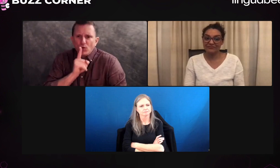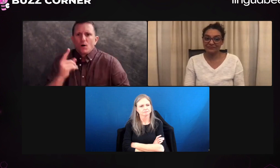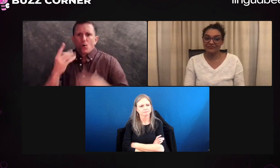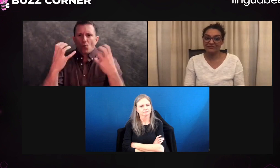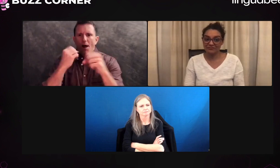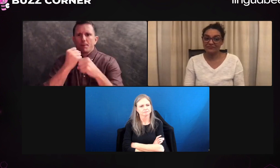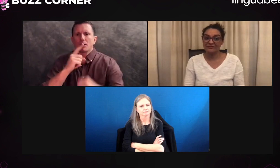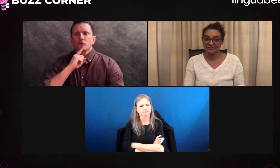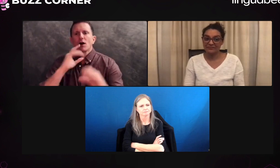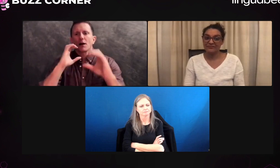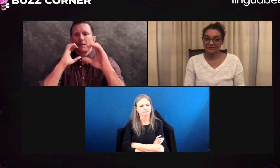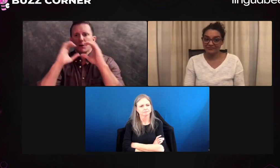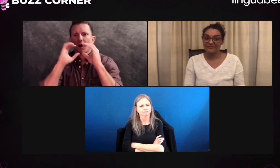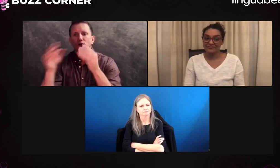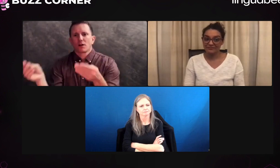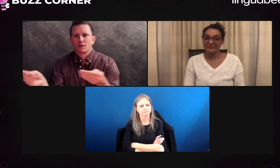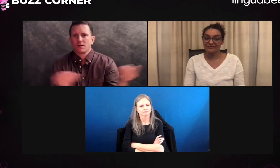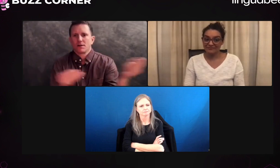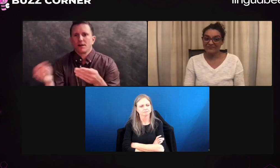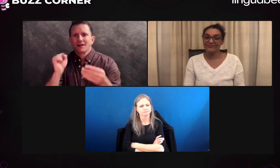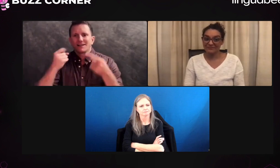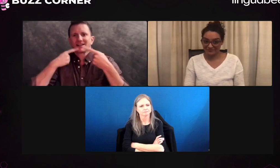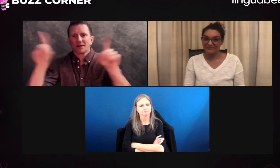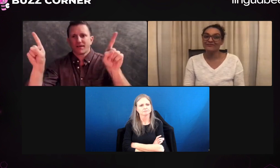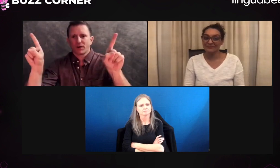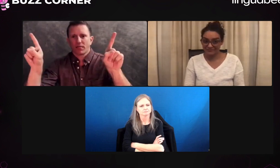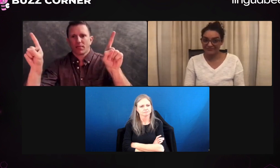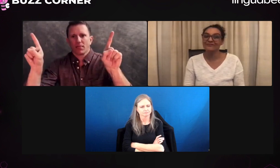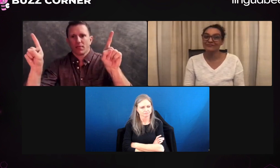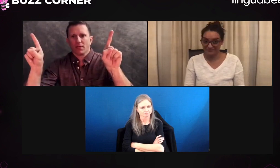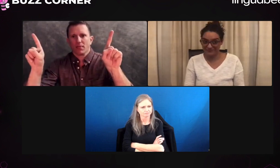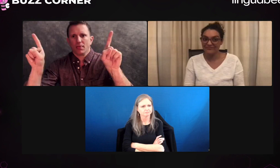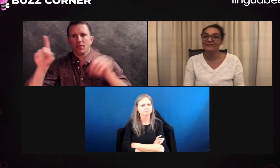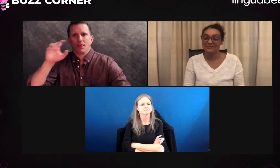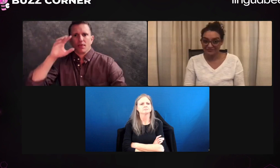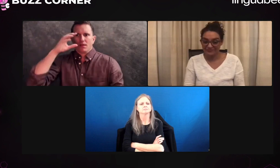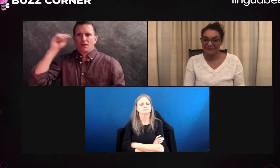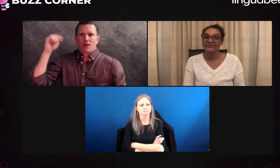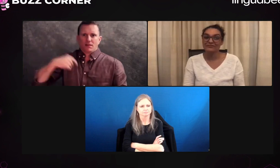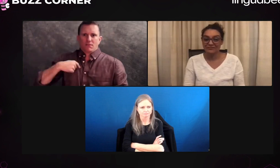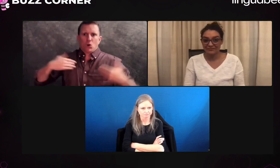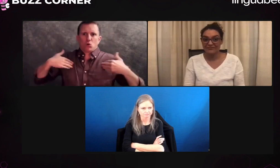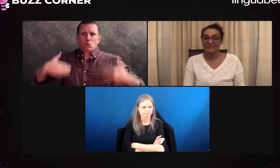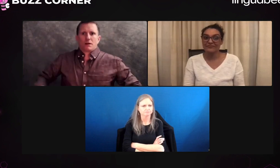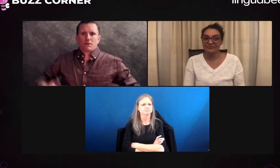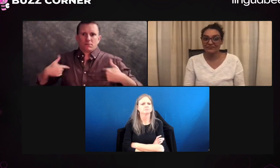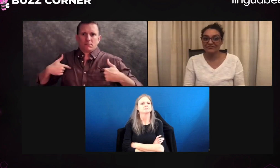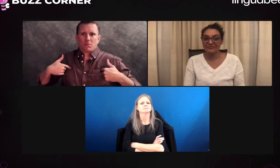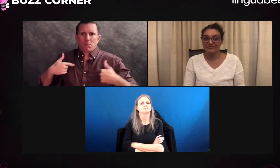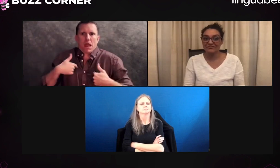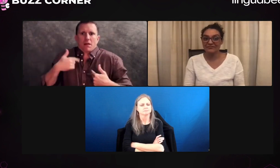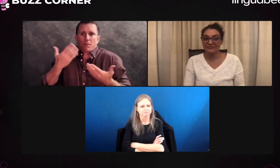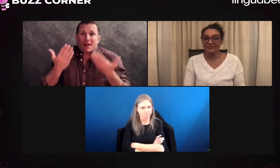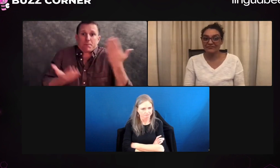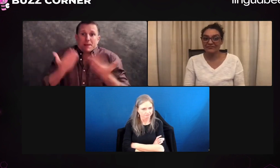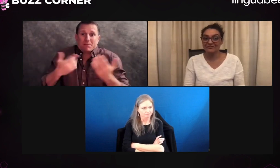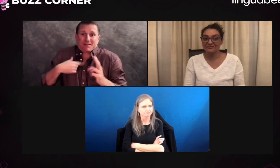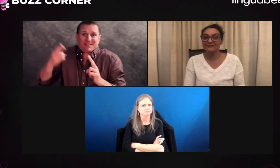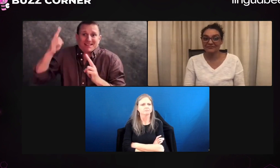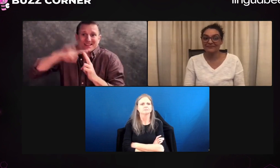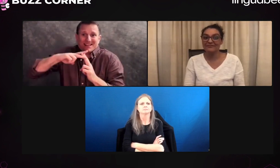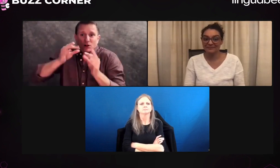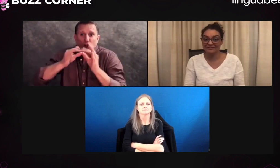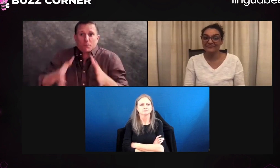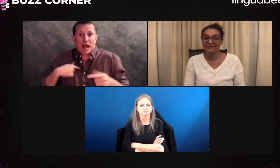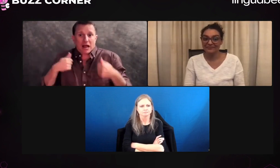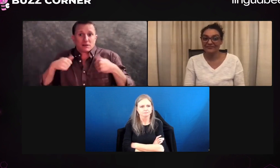who tells me that they actually want to make sure that communication is facilitated effectively and successfully. Because I'm